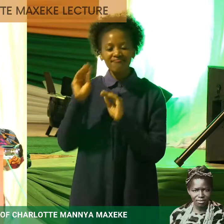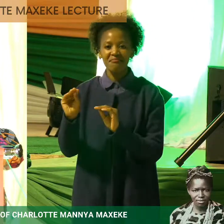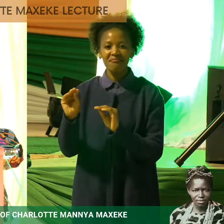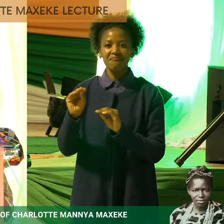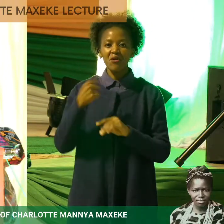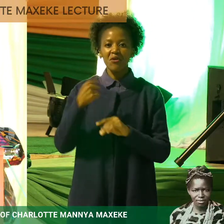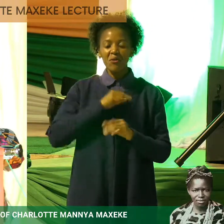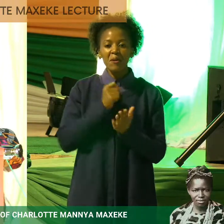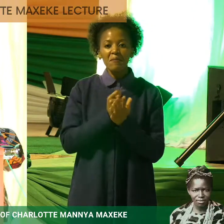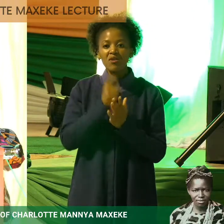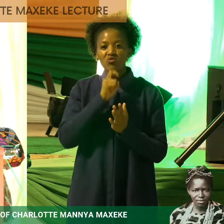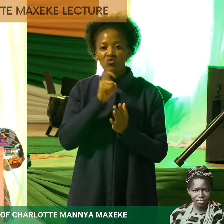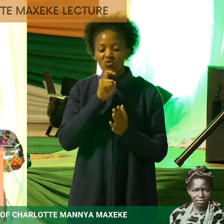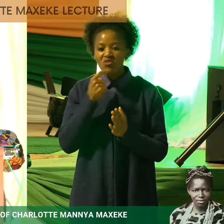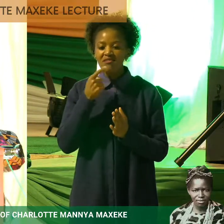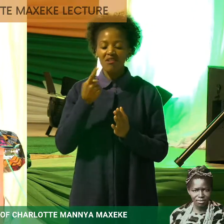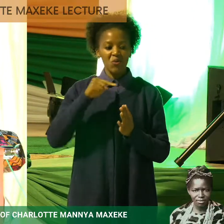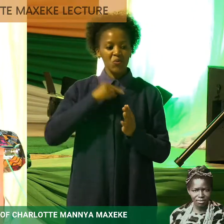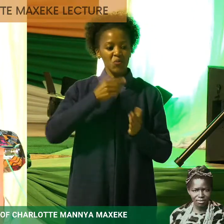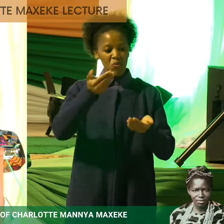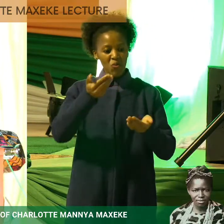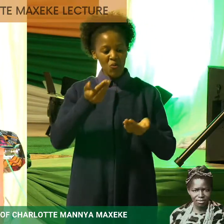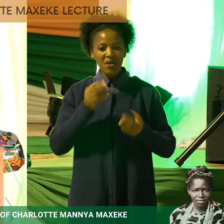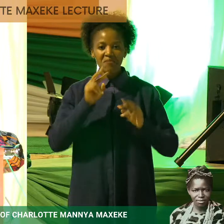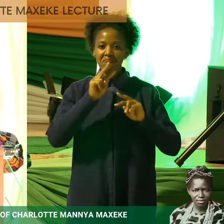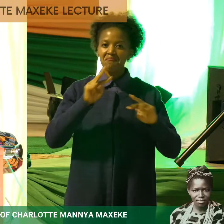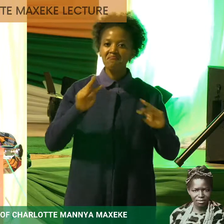we welcome a peace in Africa.